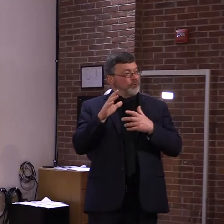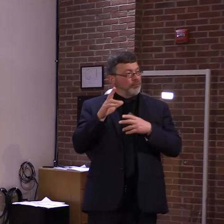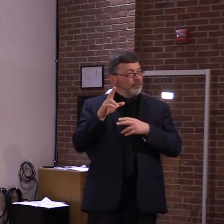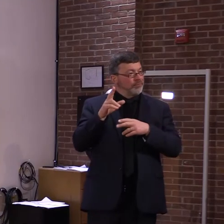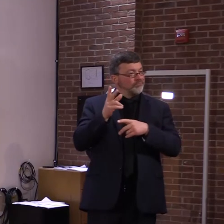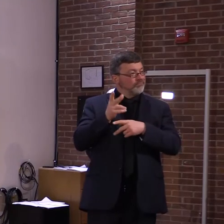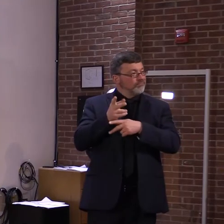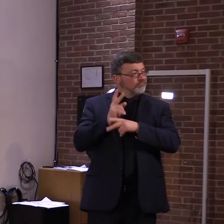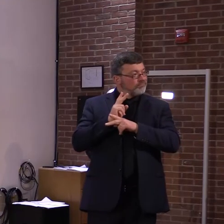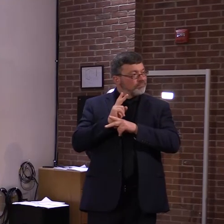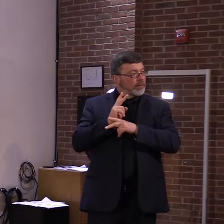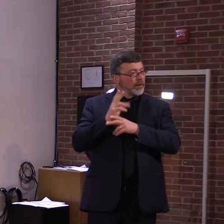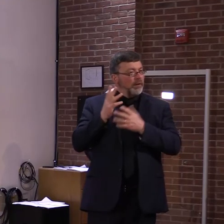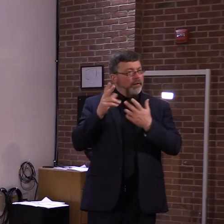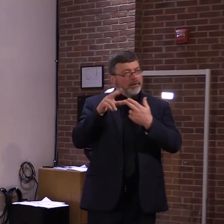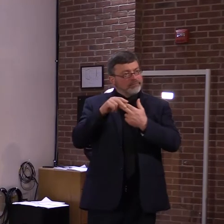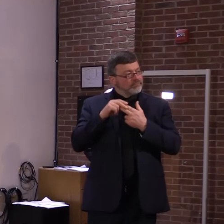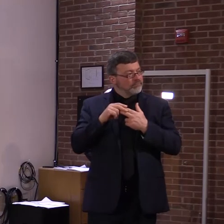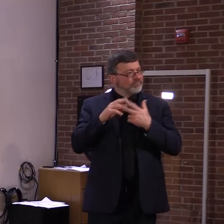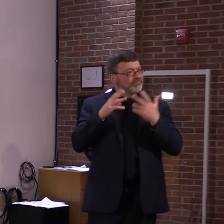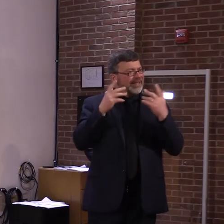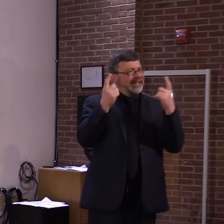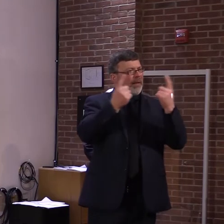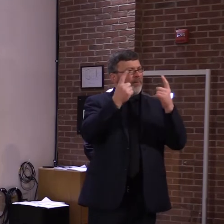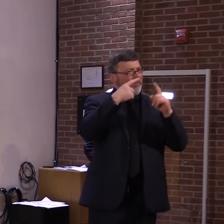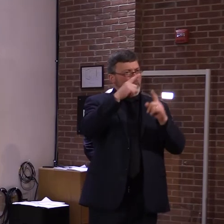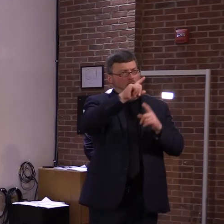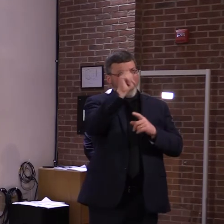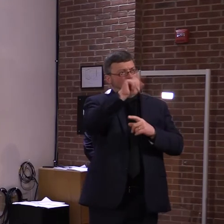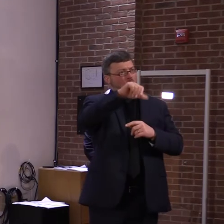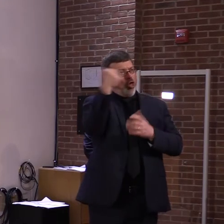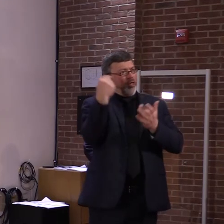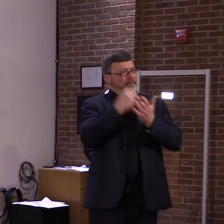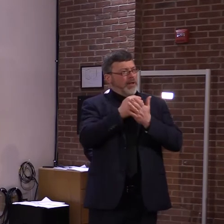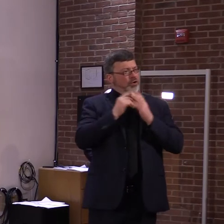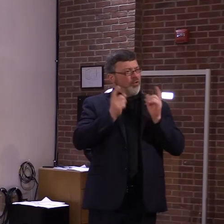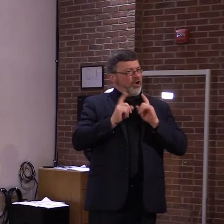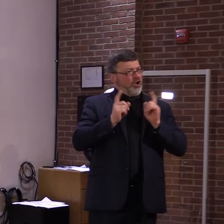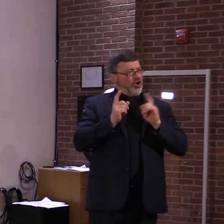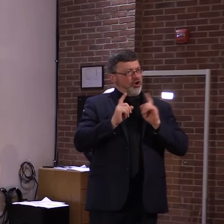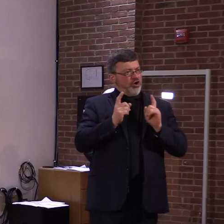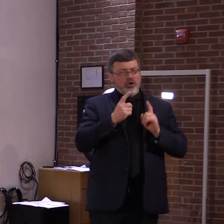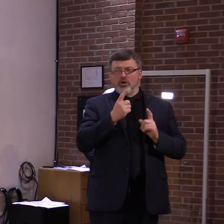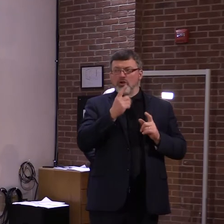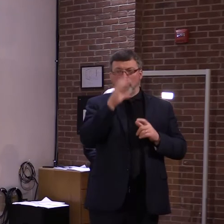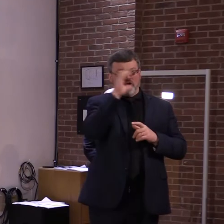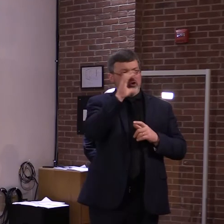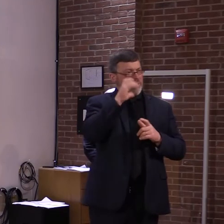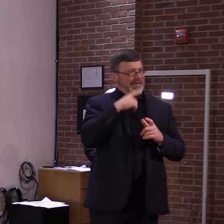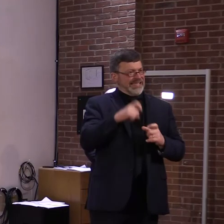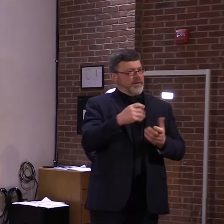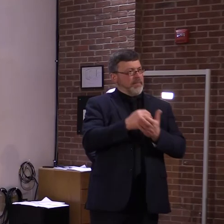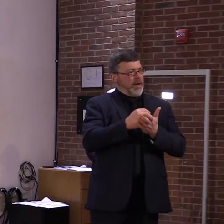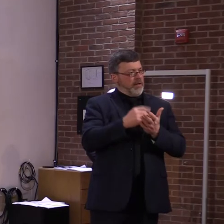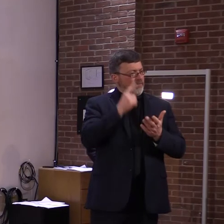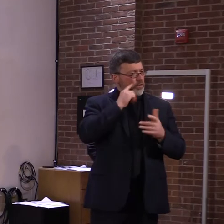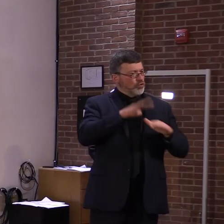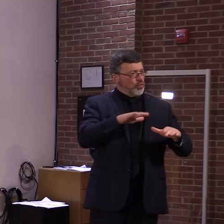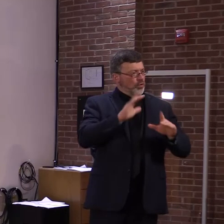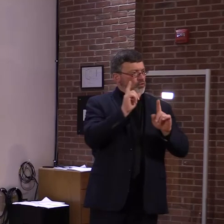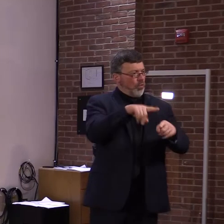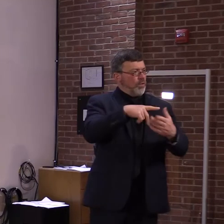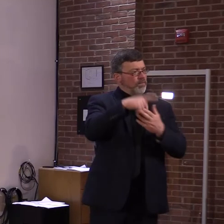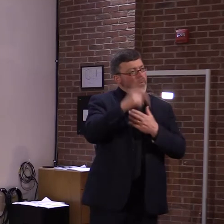directly? Not within the scope of this current program, but I think it does, your question does point to the issue of, what are the